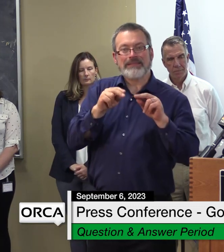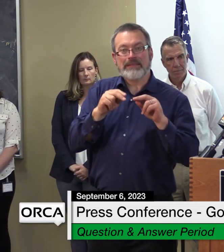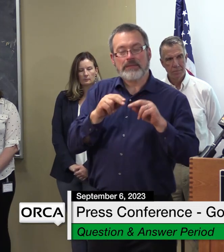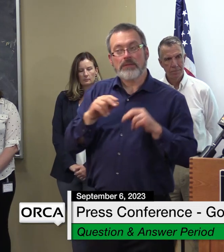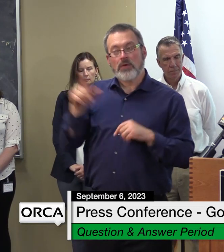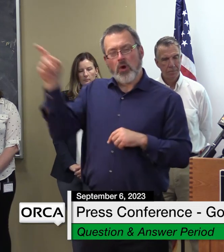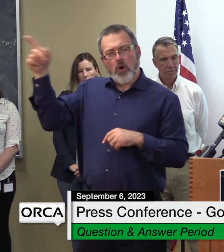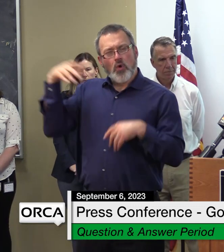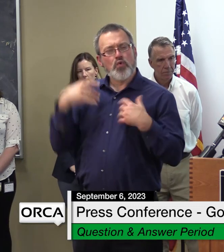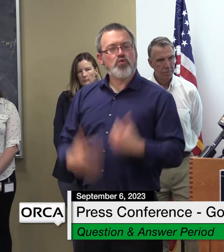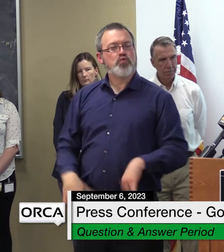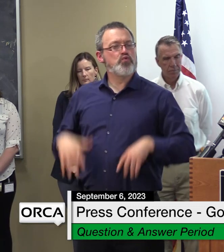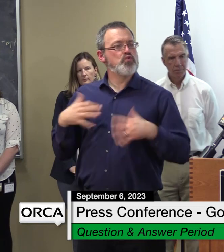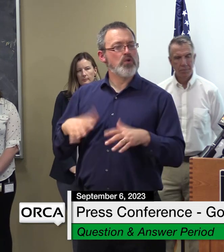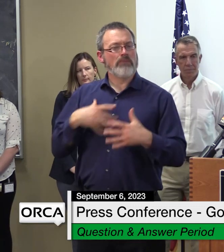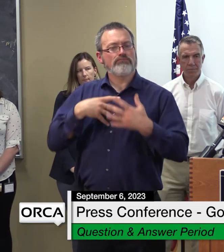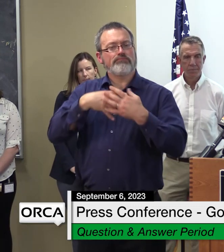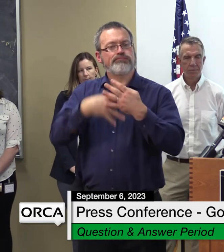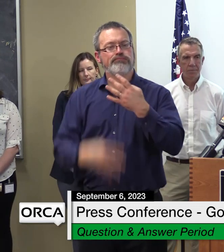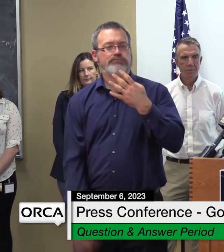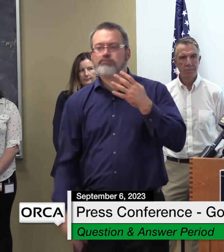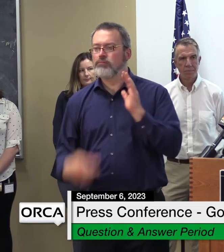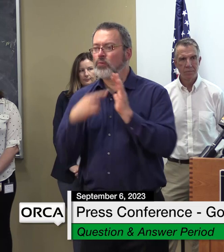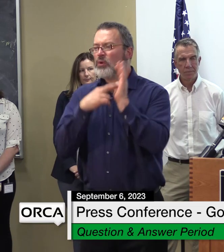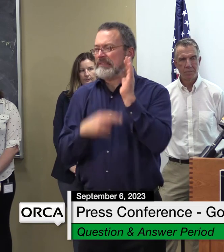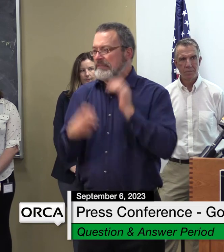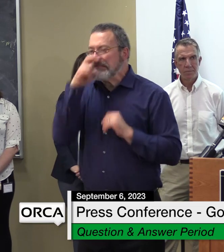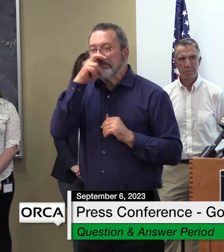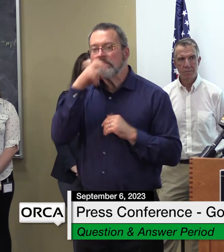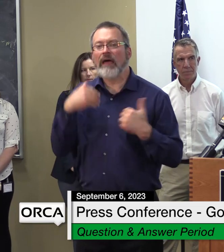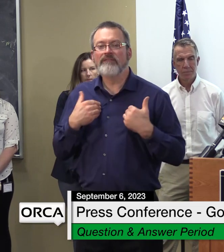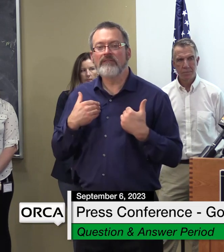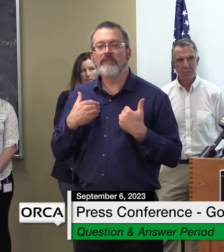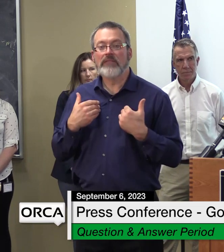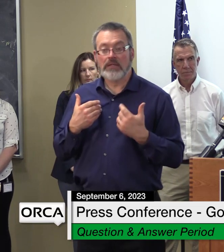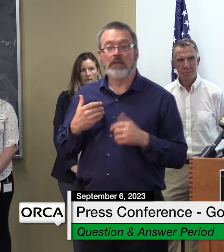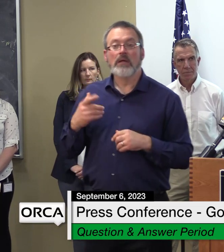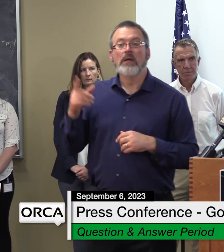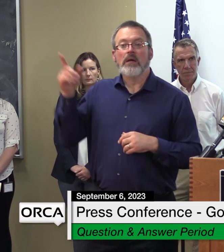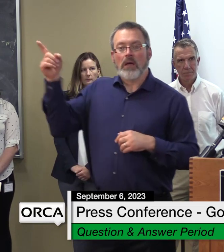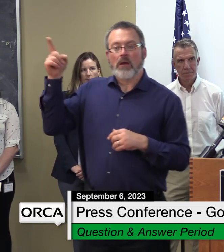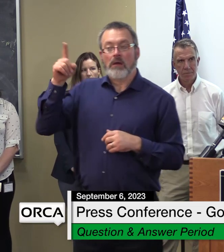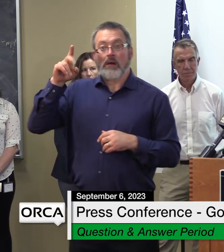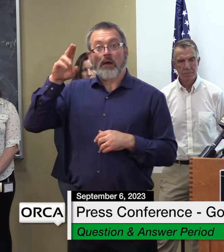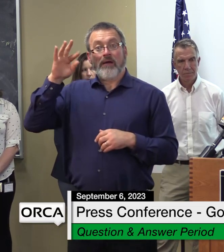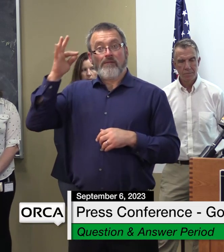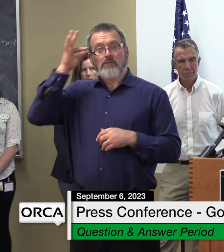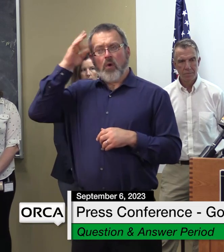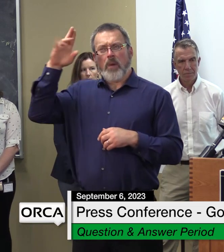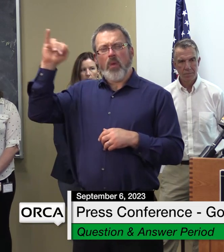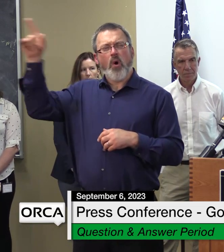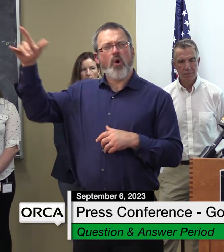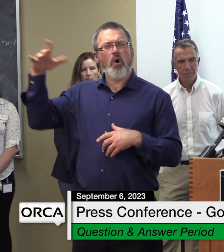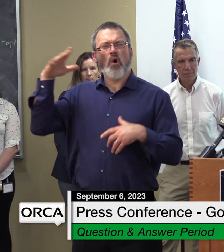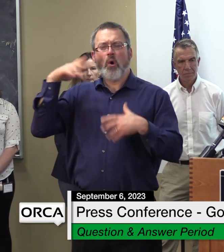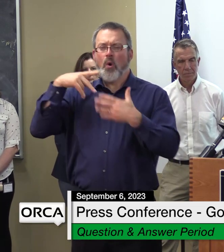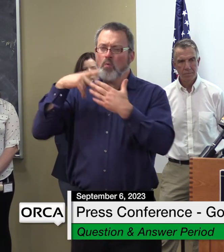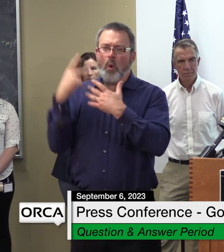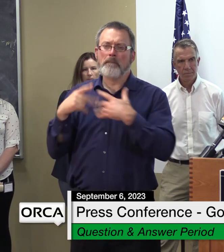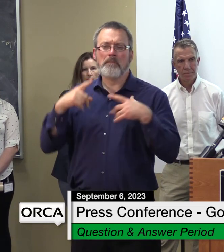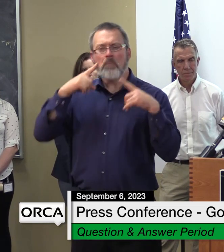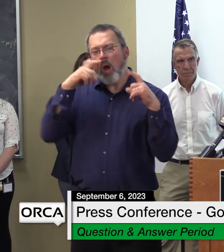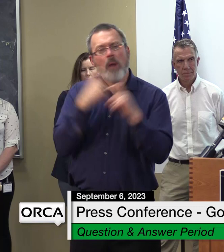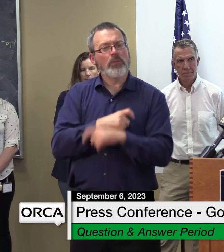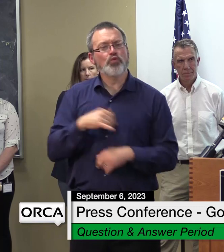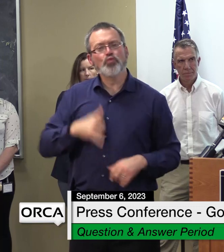government. We all know that the federal unemployment programs can be very complex, they can be difficult to understand. We saw that